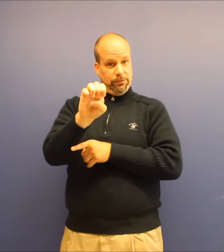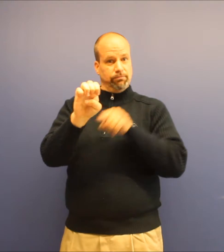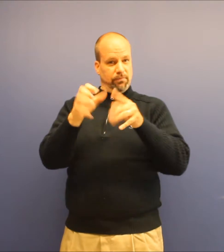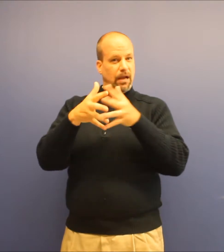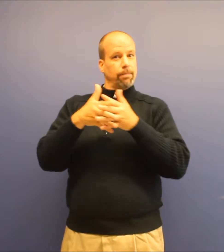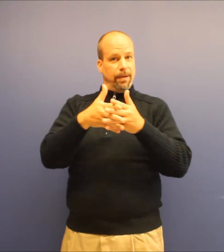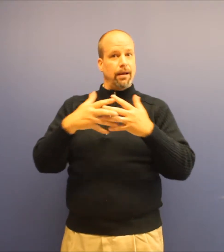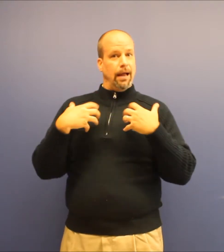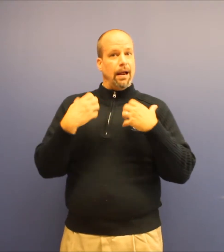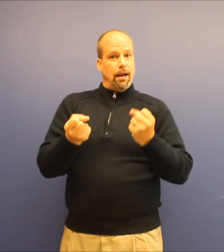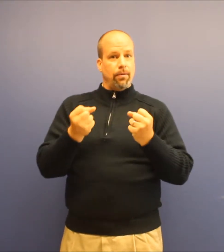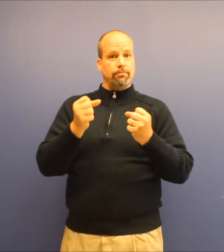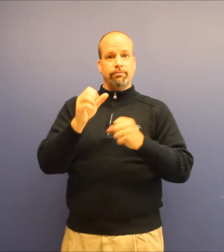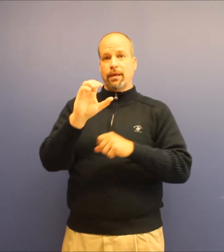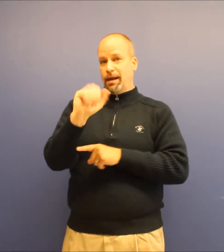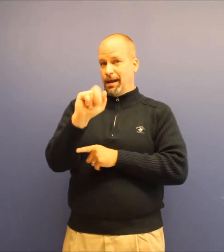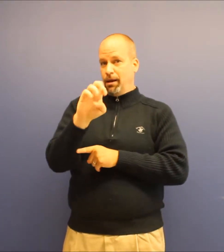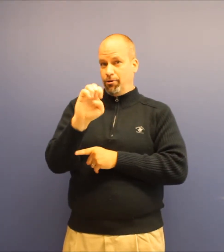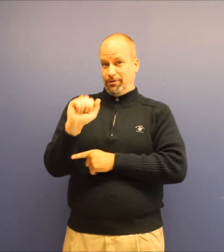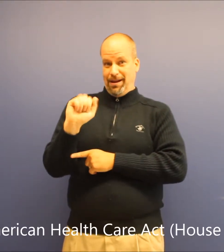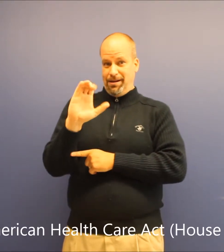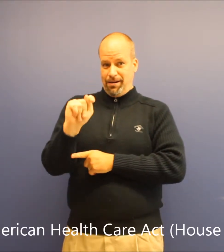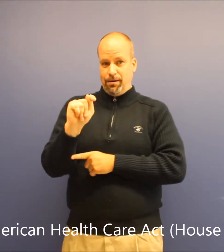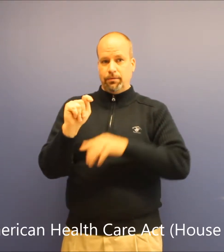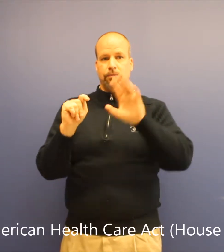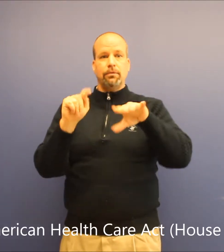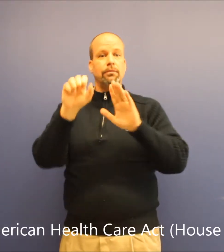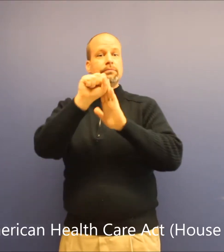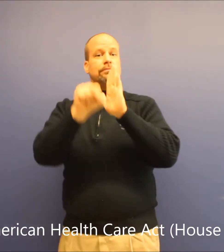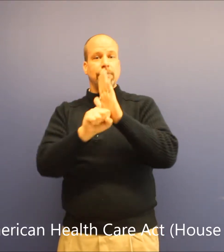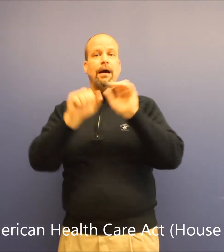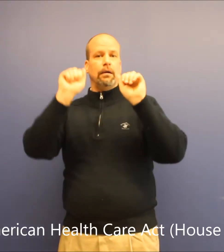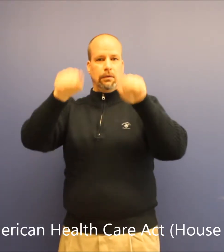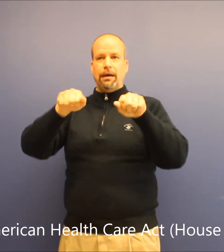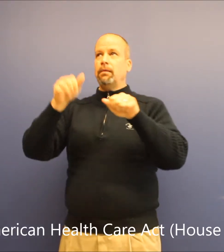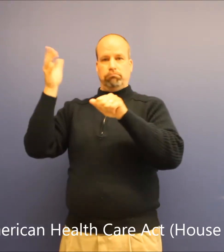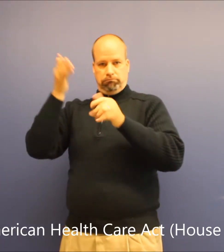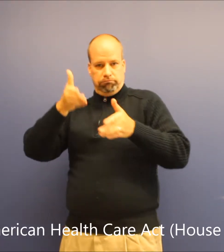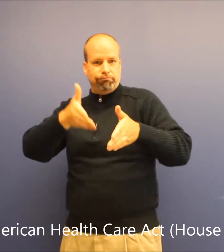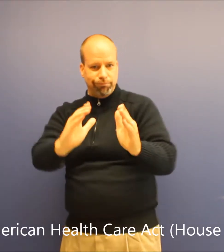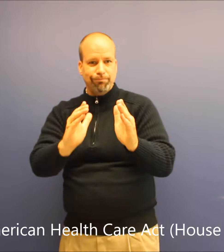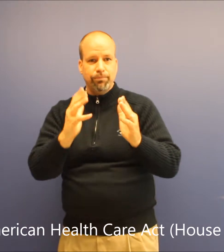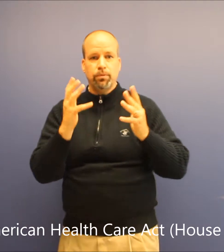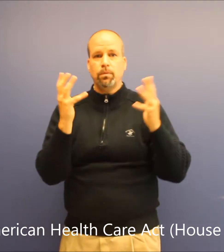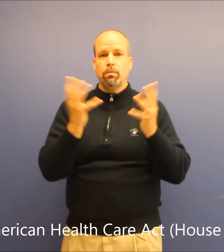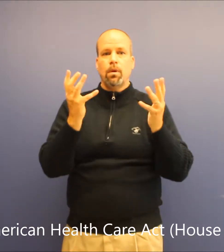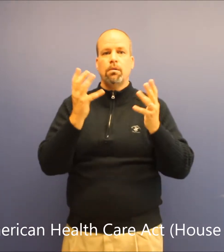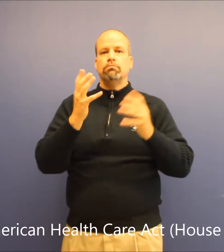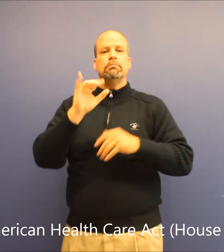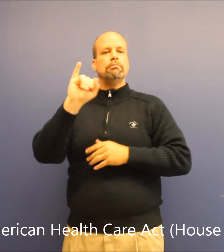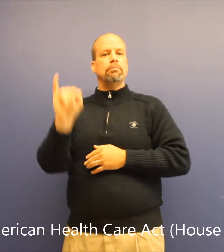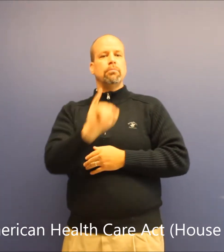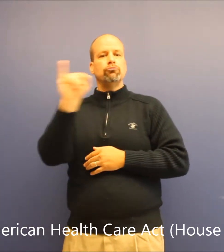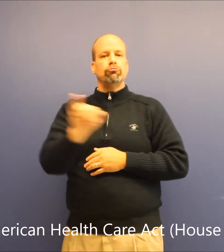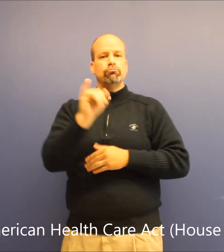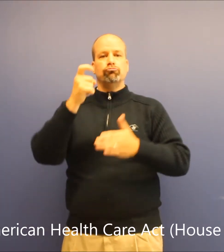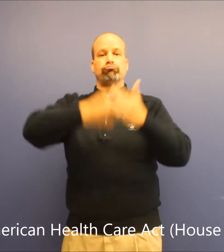With the House bill, the American Health Care Act, states can get permission to let insurers charge